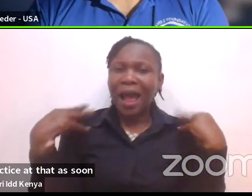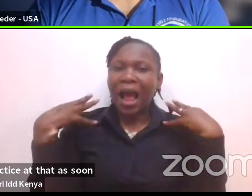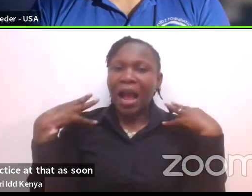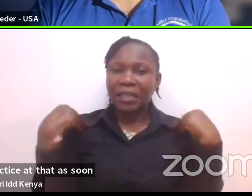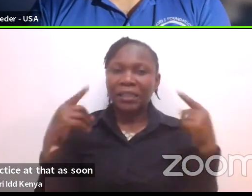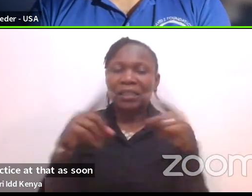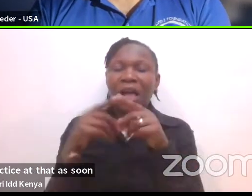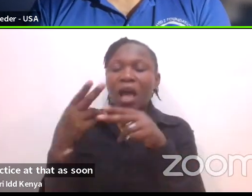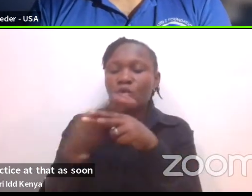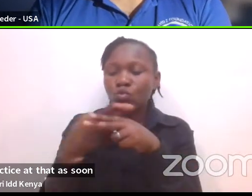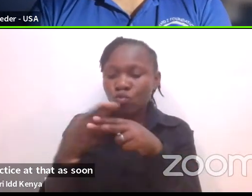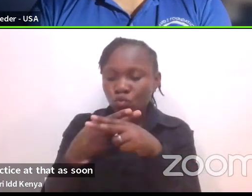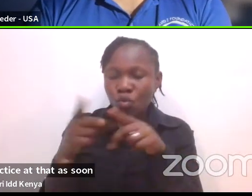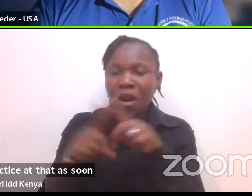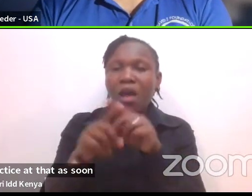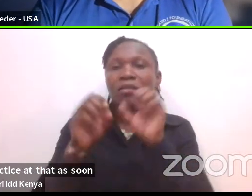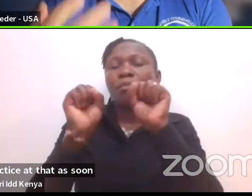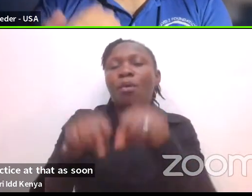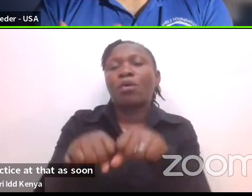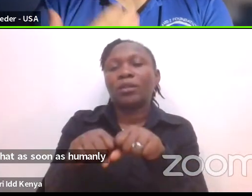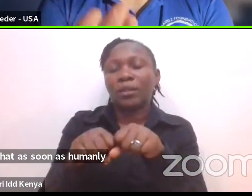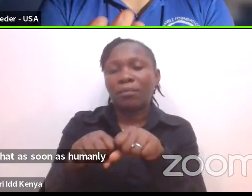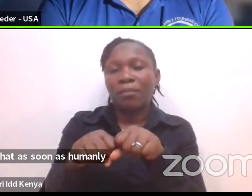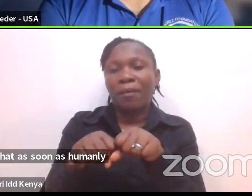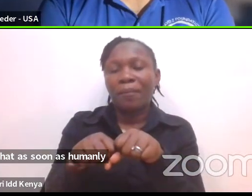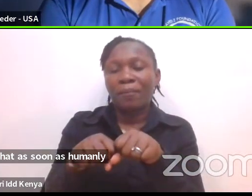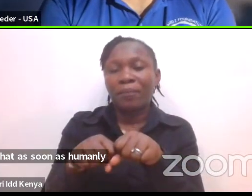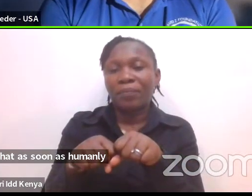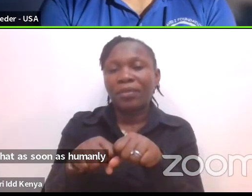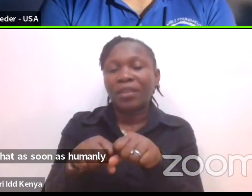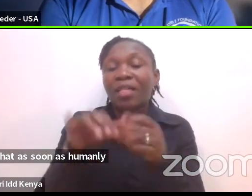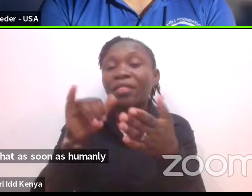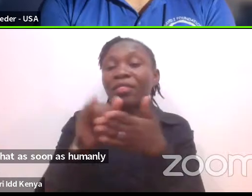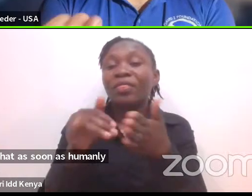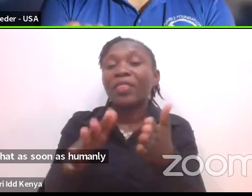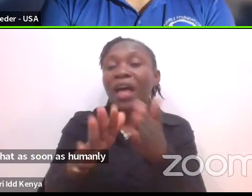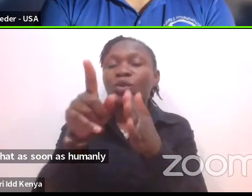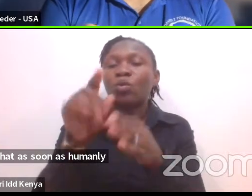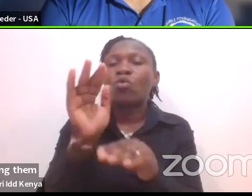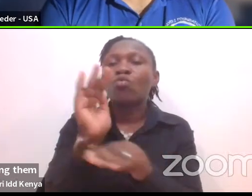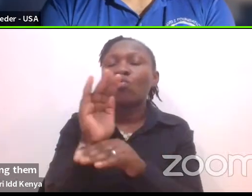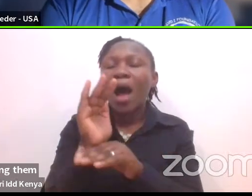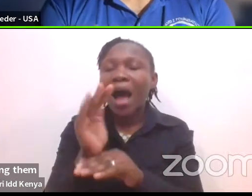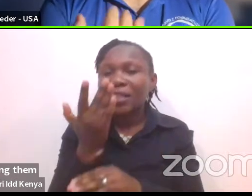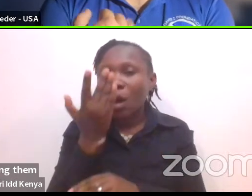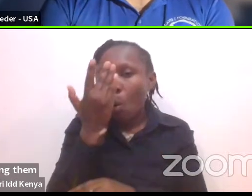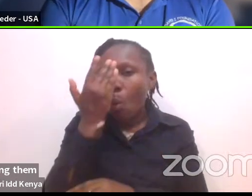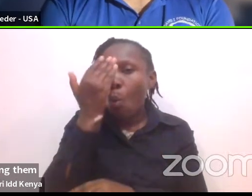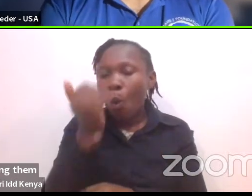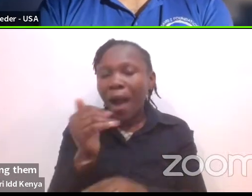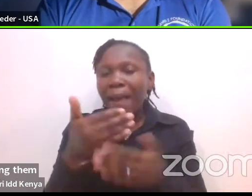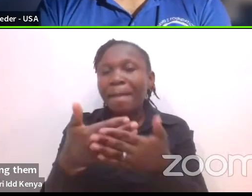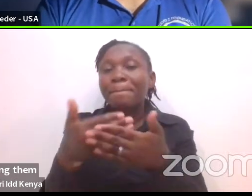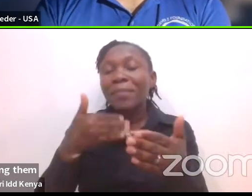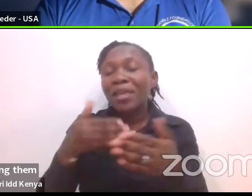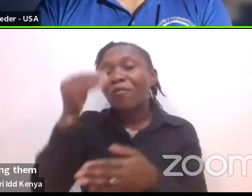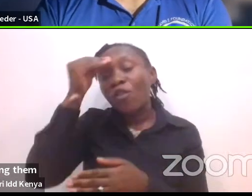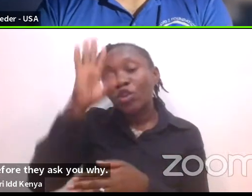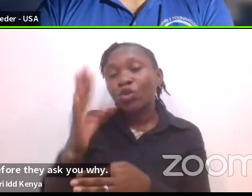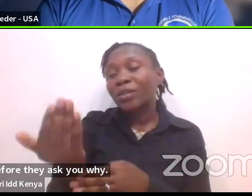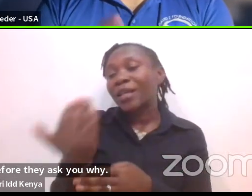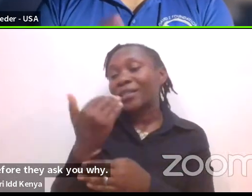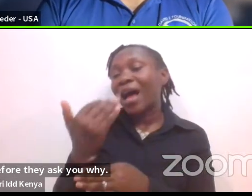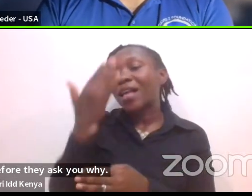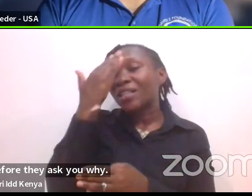possible, and then you're asking them why before they ask you why. Why am I learning this? Well, because you have